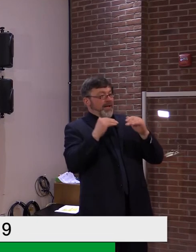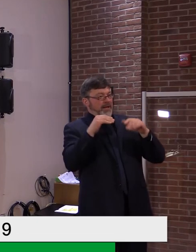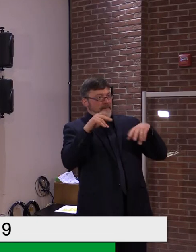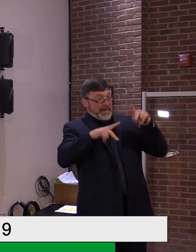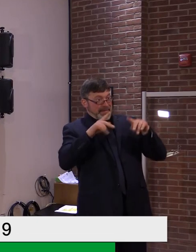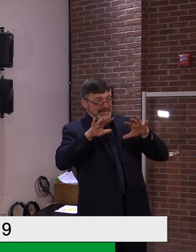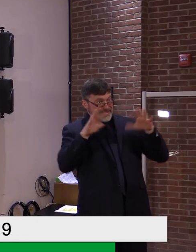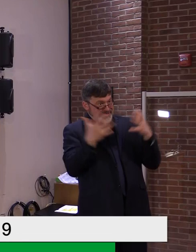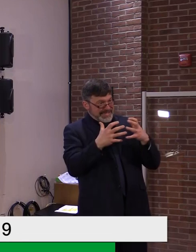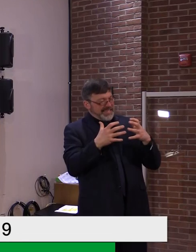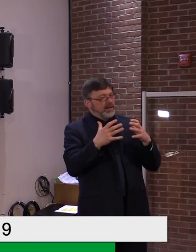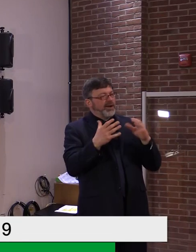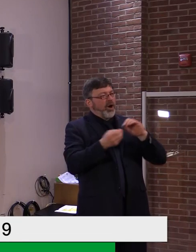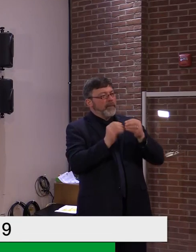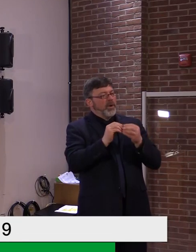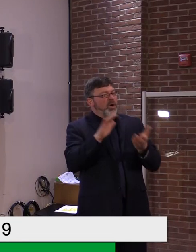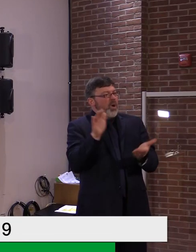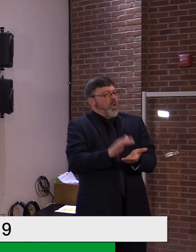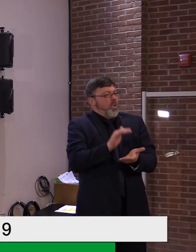did